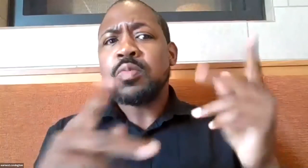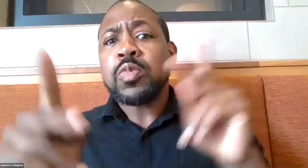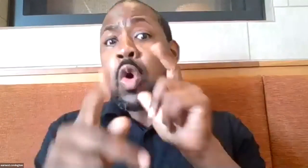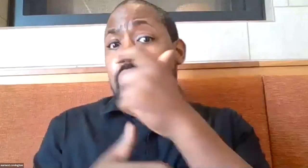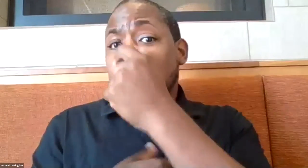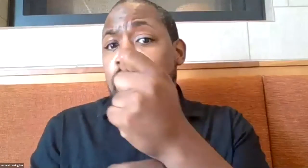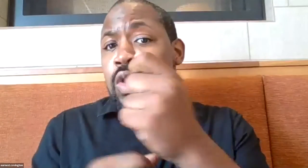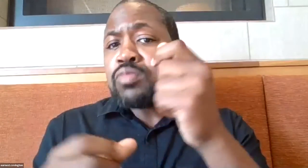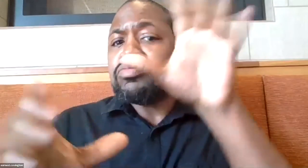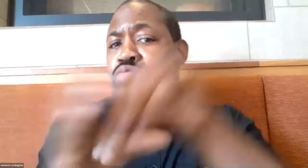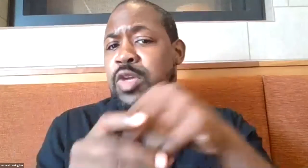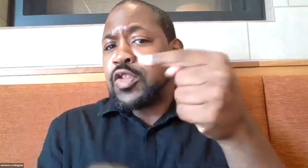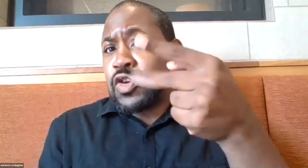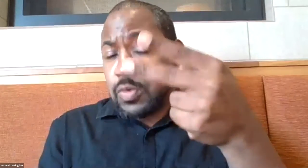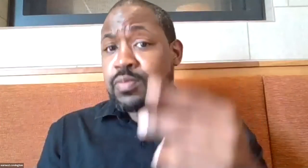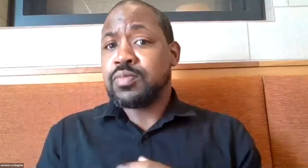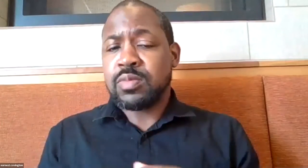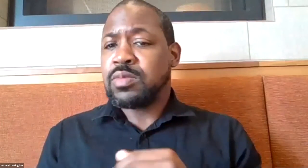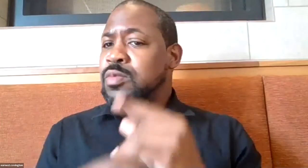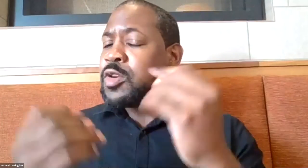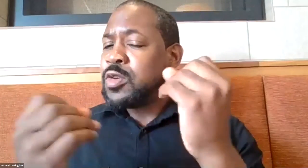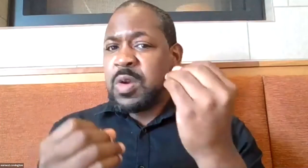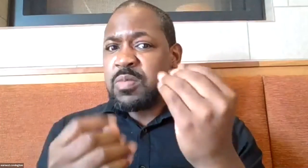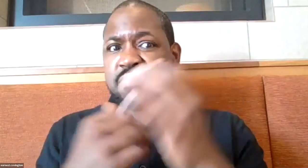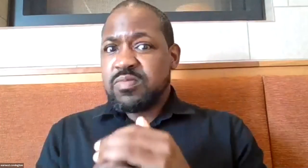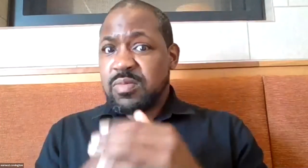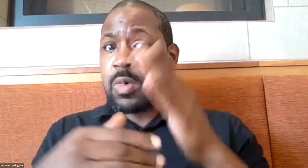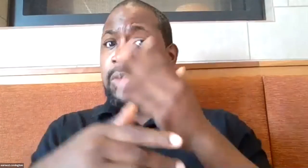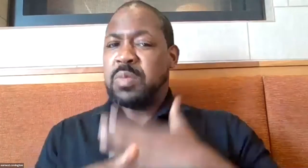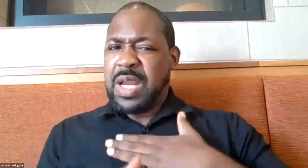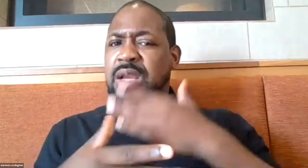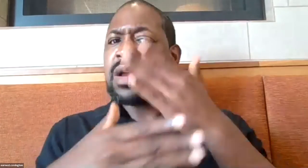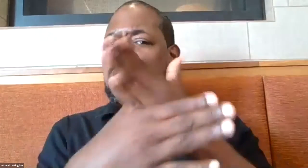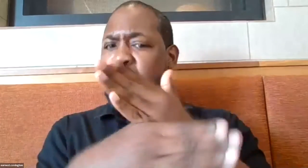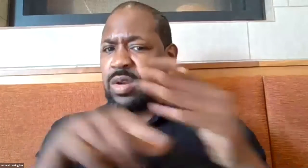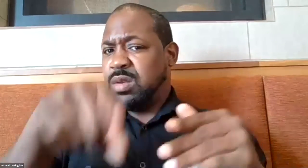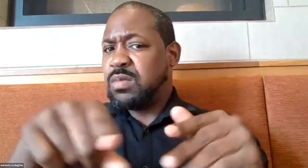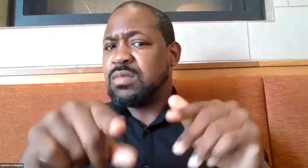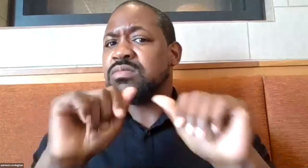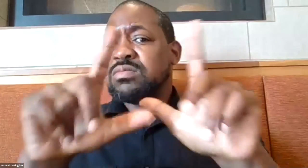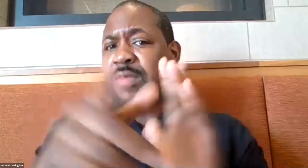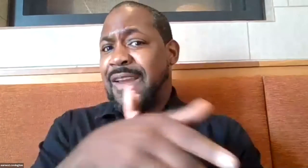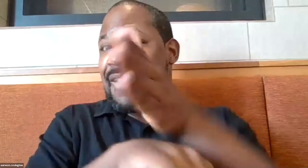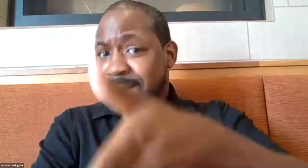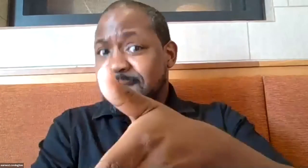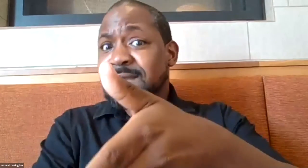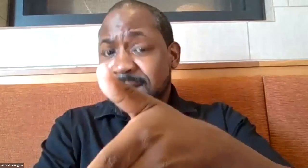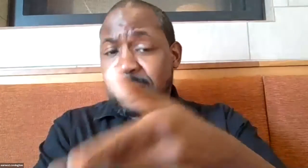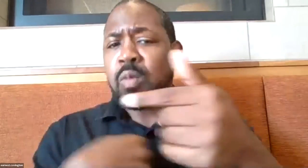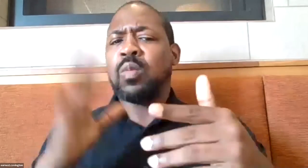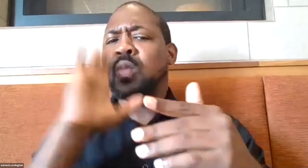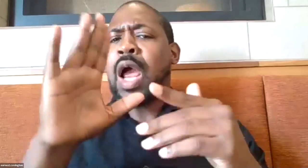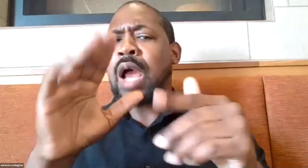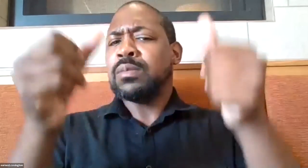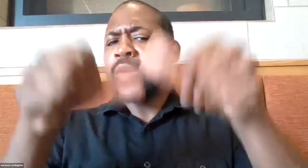out the word, you know, who for other individuals who may want to join next Thursday. So please, you know, share this link,